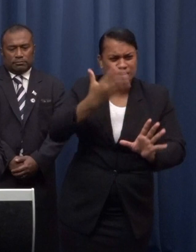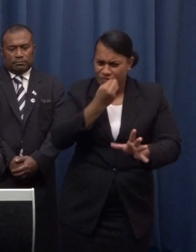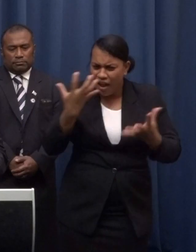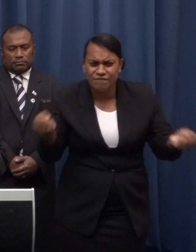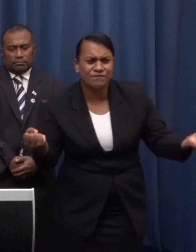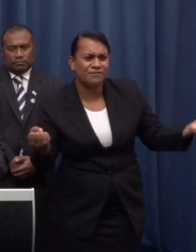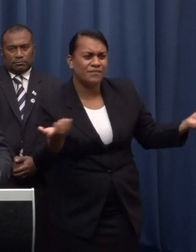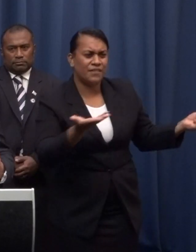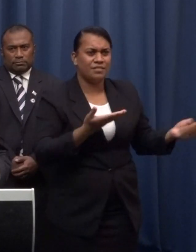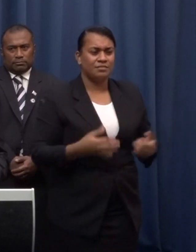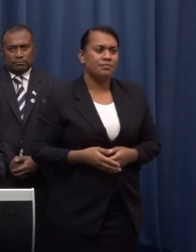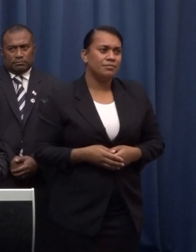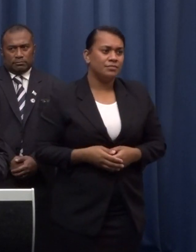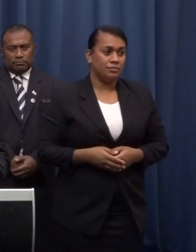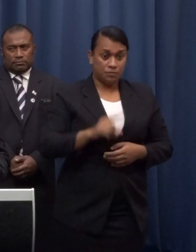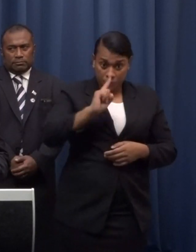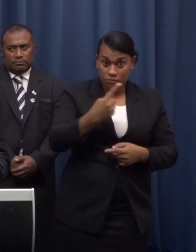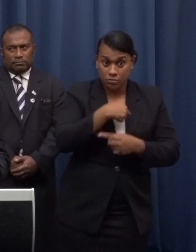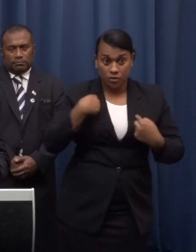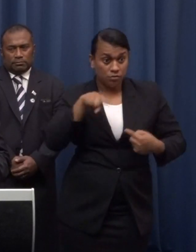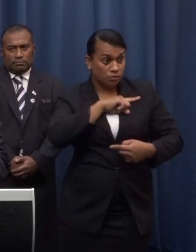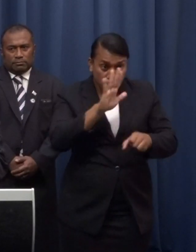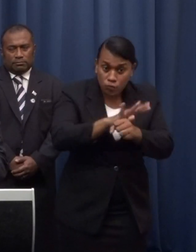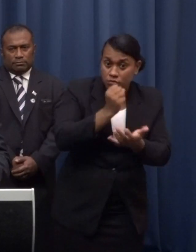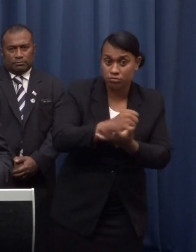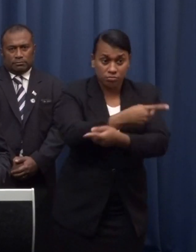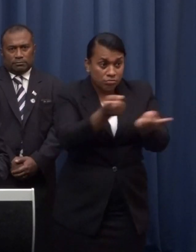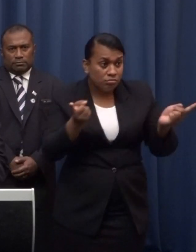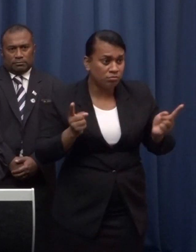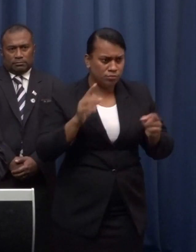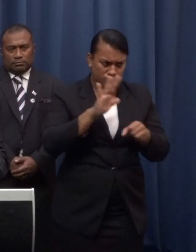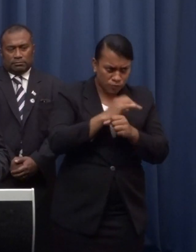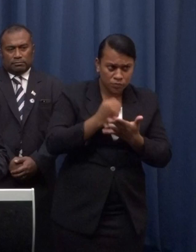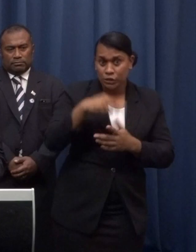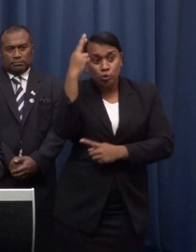ensure that we keep the